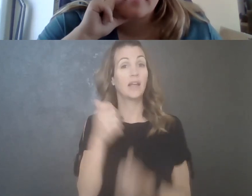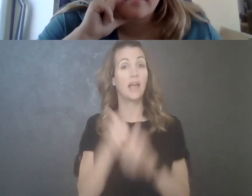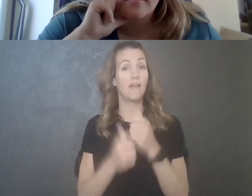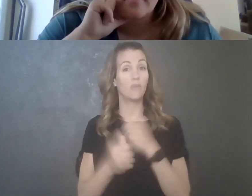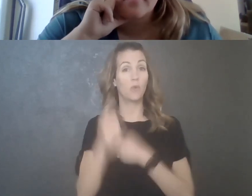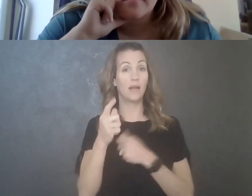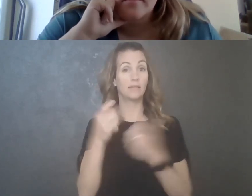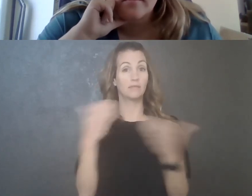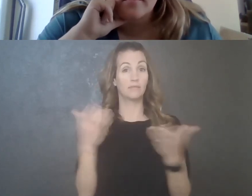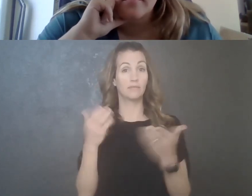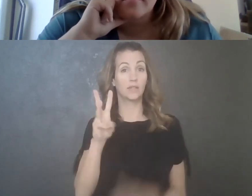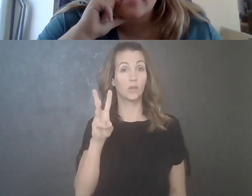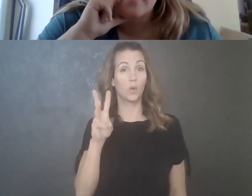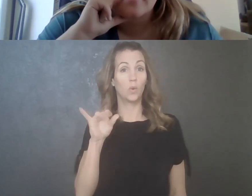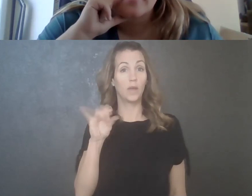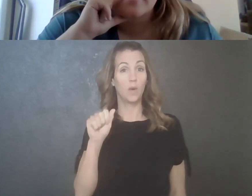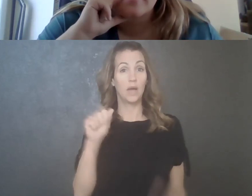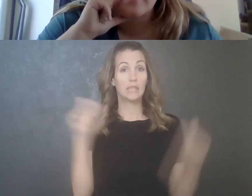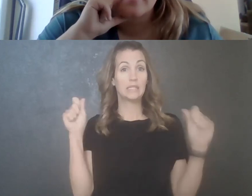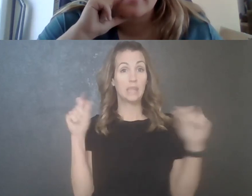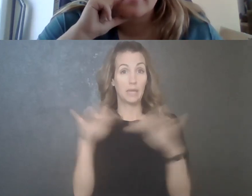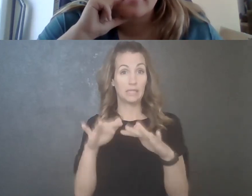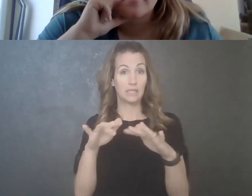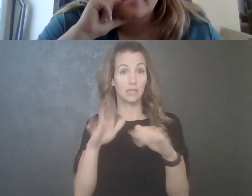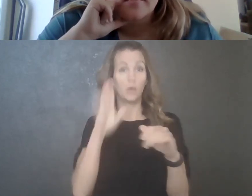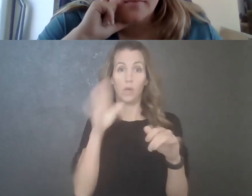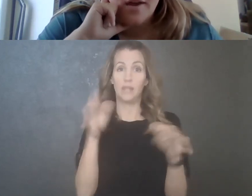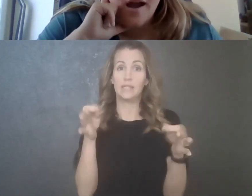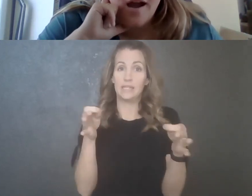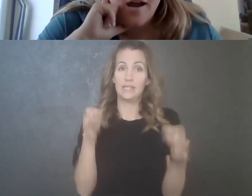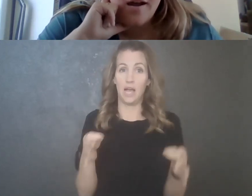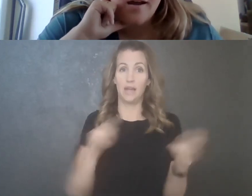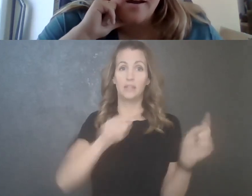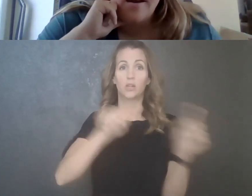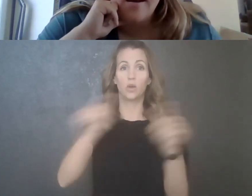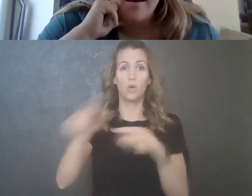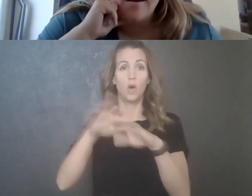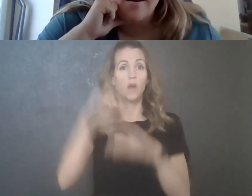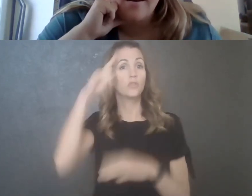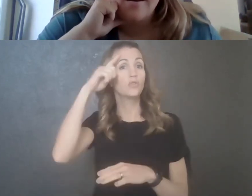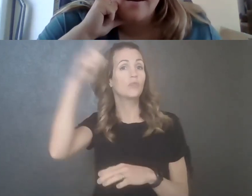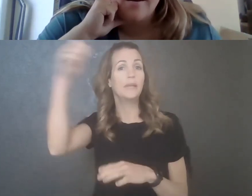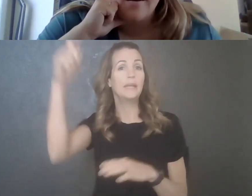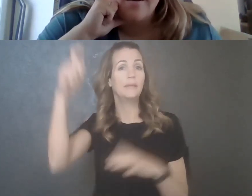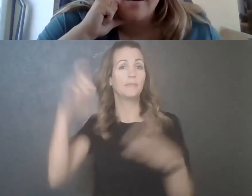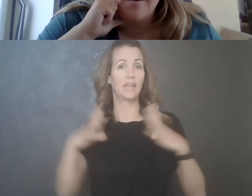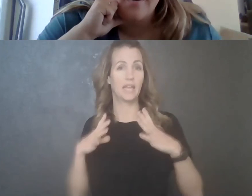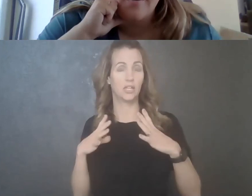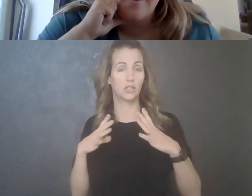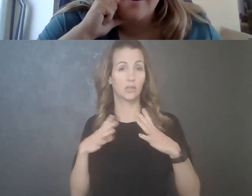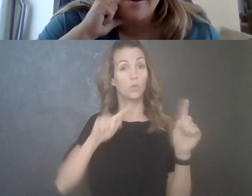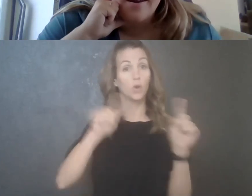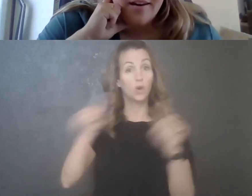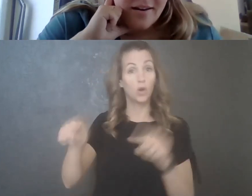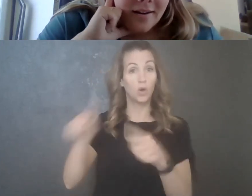WIOA Summit will decide to go on a dream vacation. We will go to